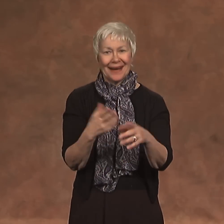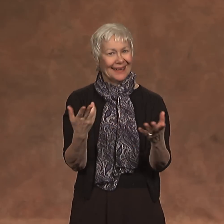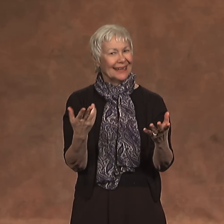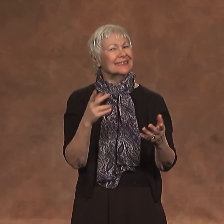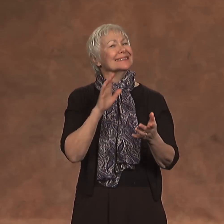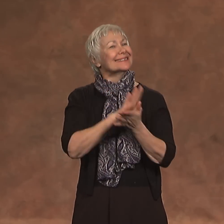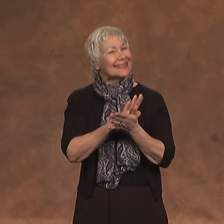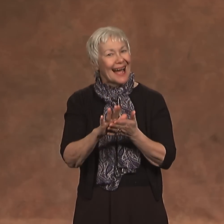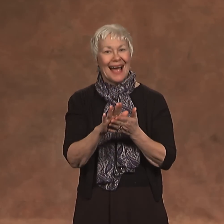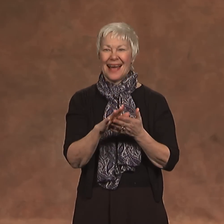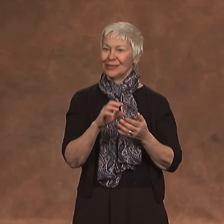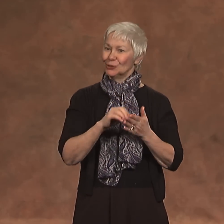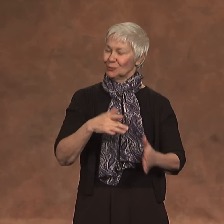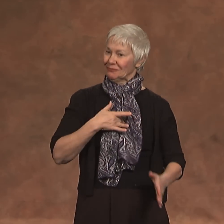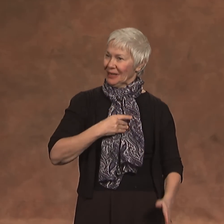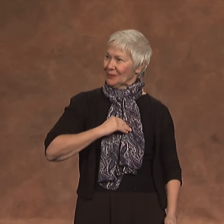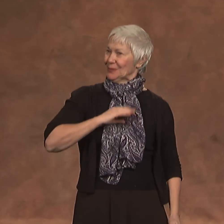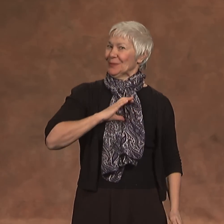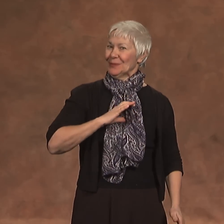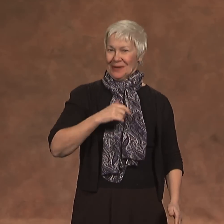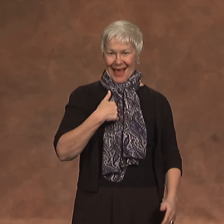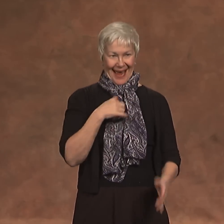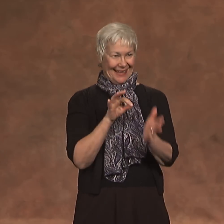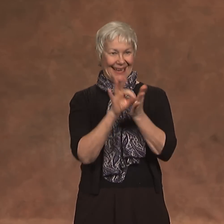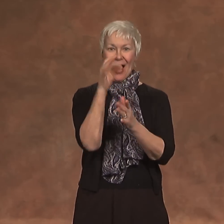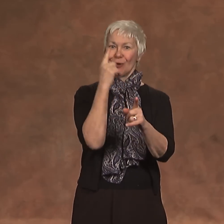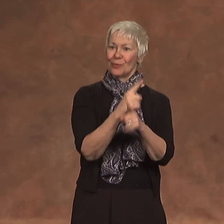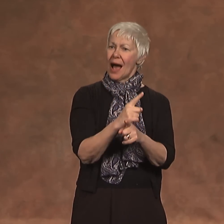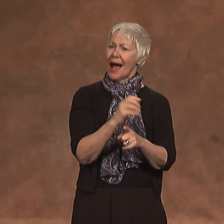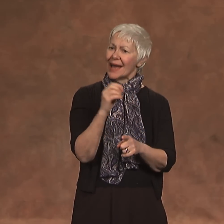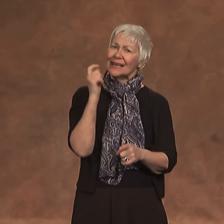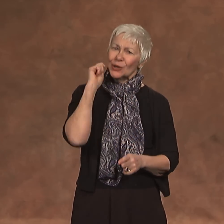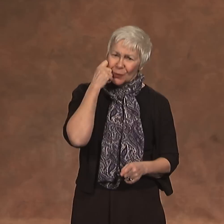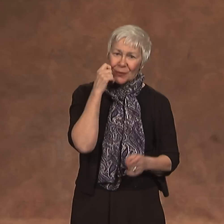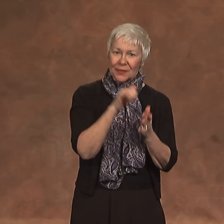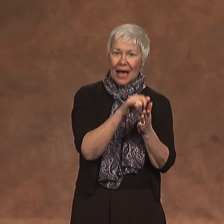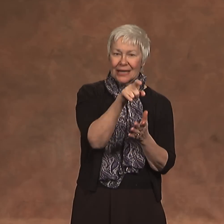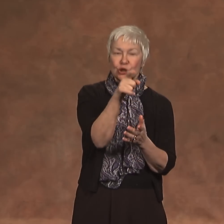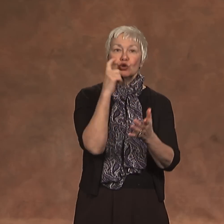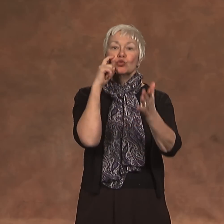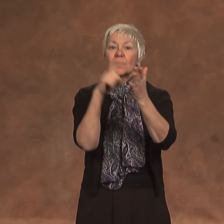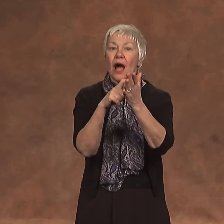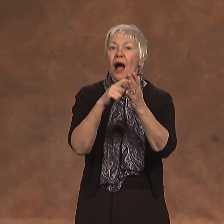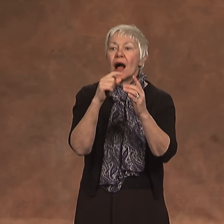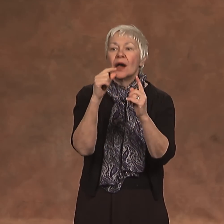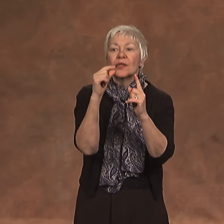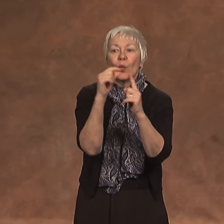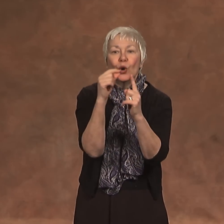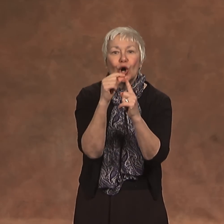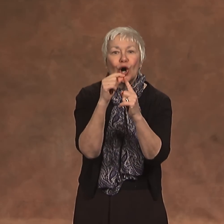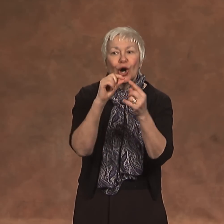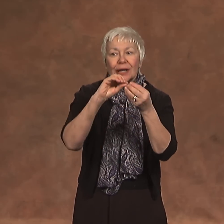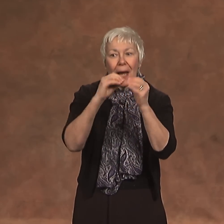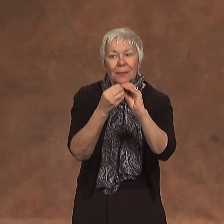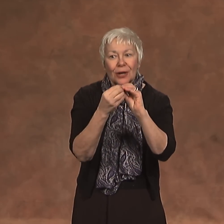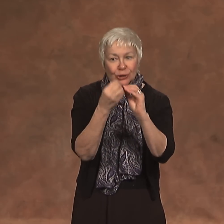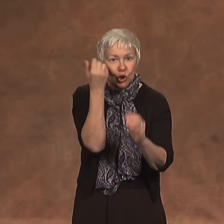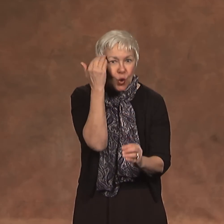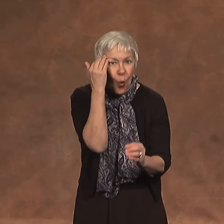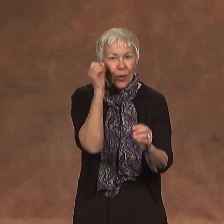tactic for increasing students' confidence in their schoolwork. The student clearly understands the lesson of counting, and